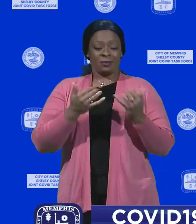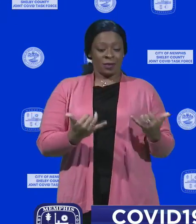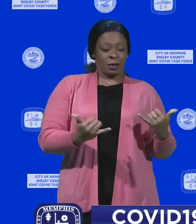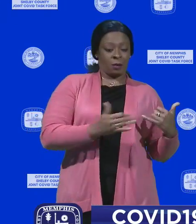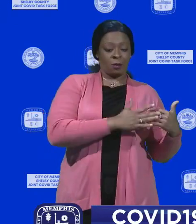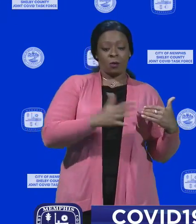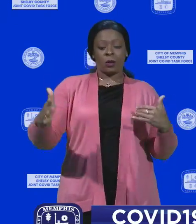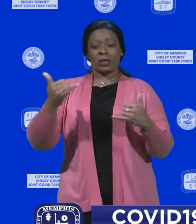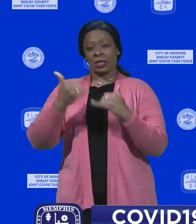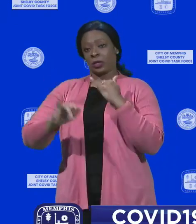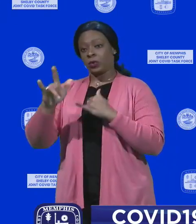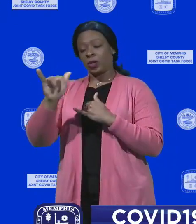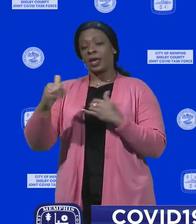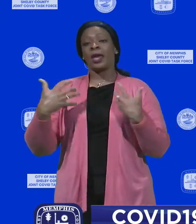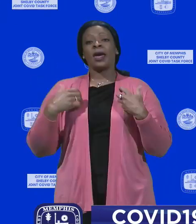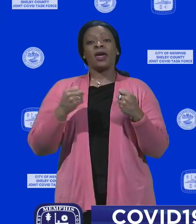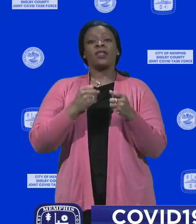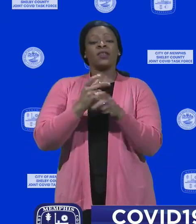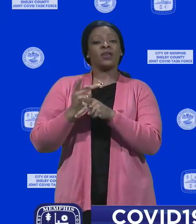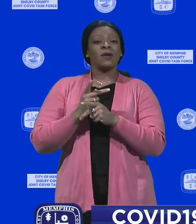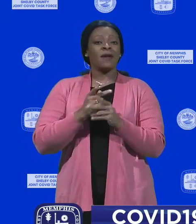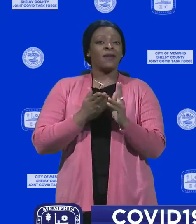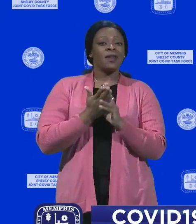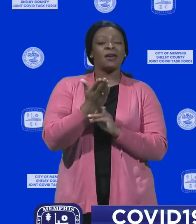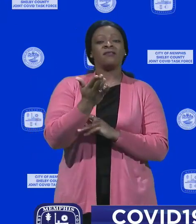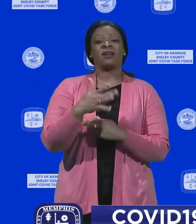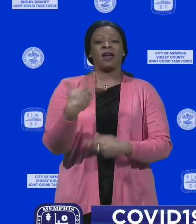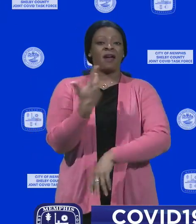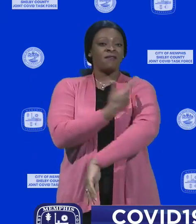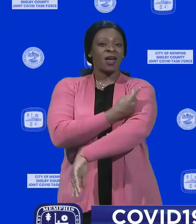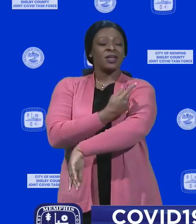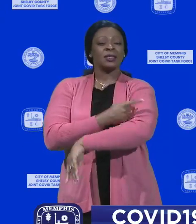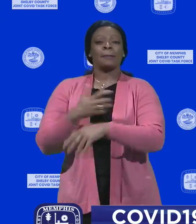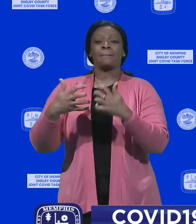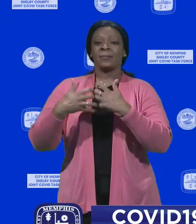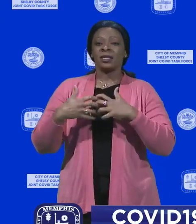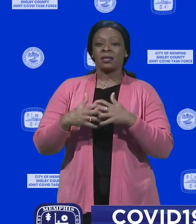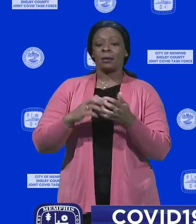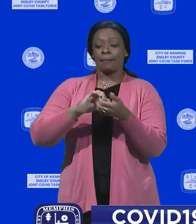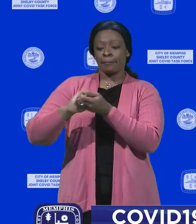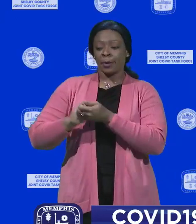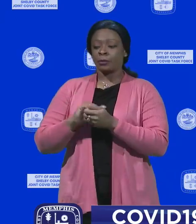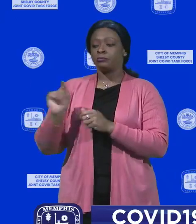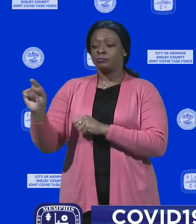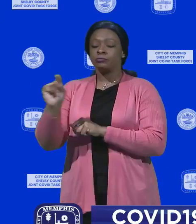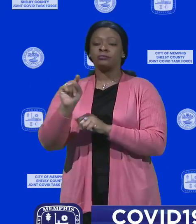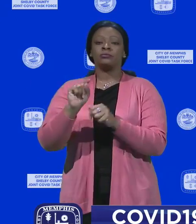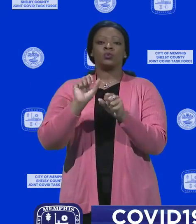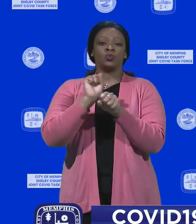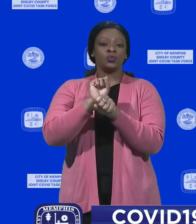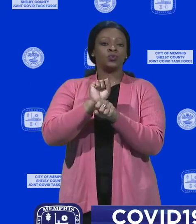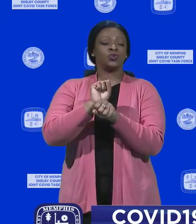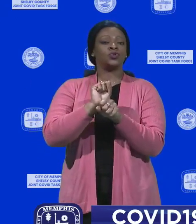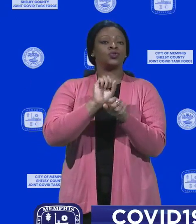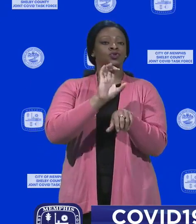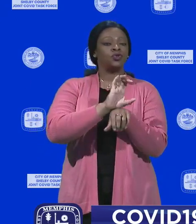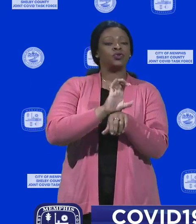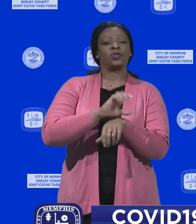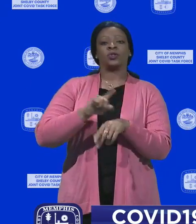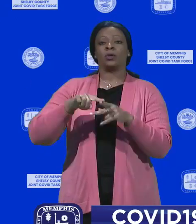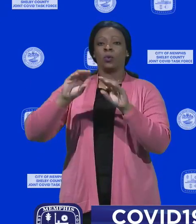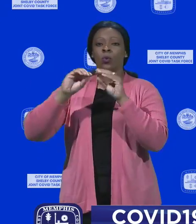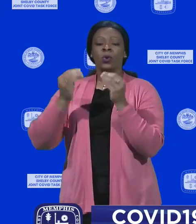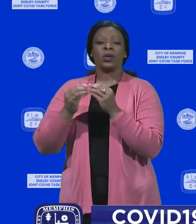our healthcare navigators, our vaccine machine, and other partners are working with churches, organizations,